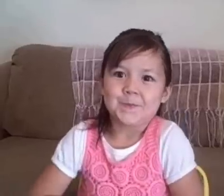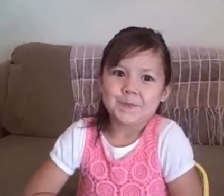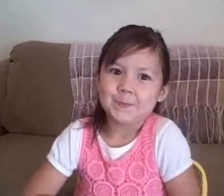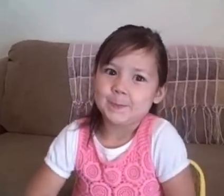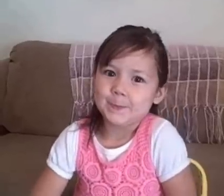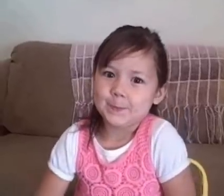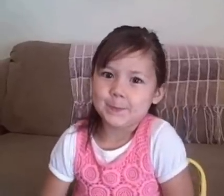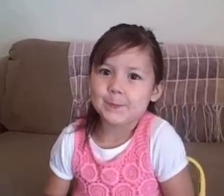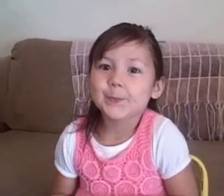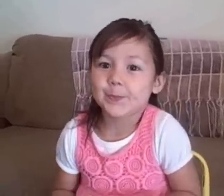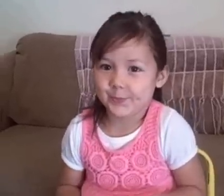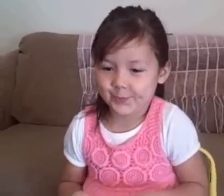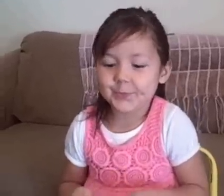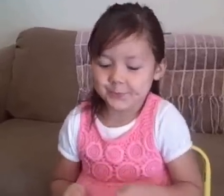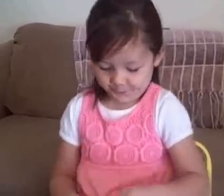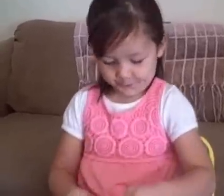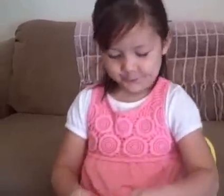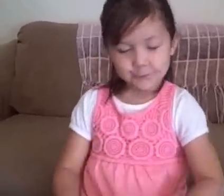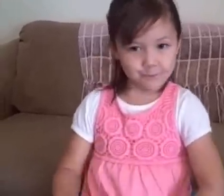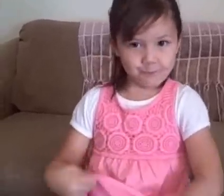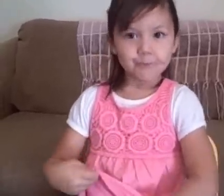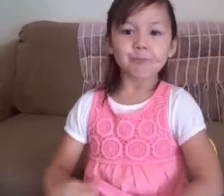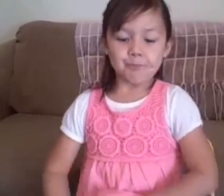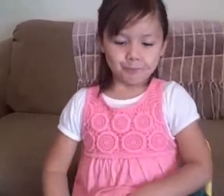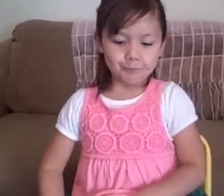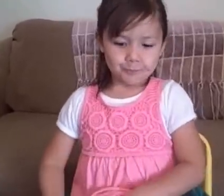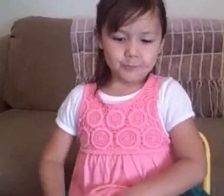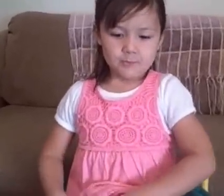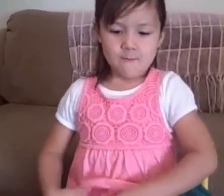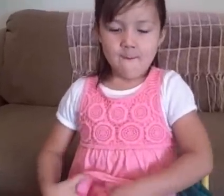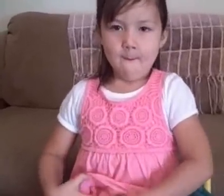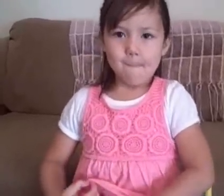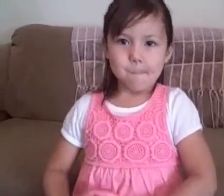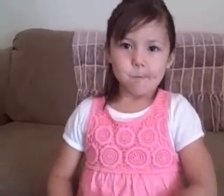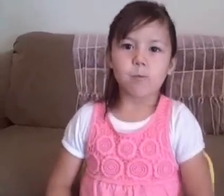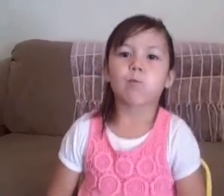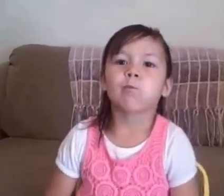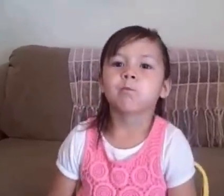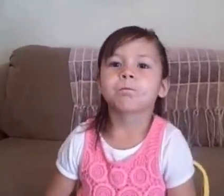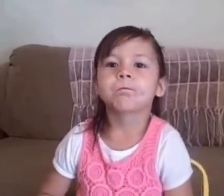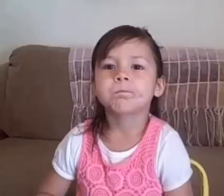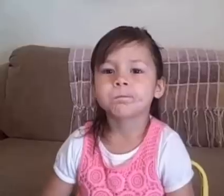Fruit signs? A couple of fruit signs? Okay, show us how to sign bread.